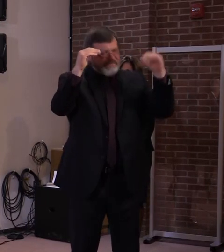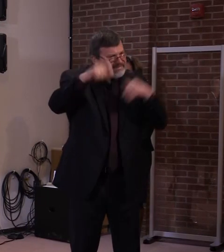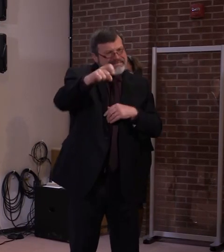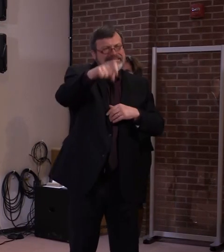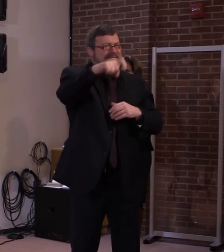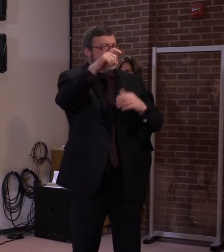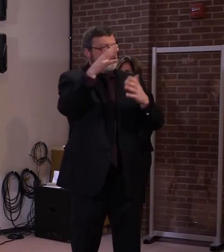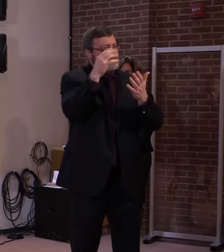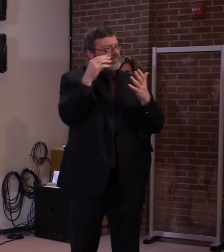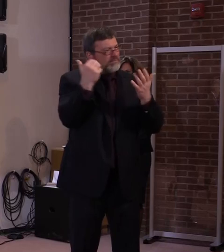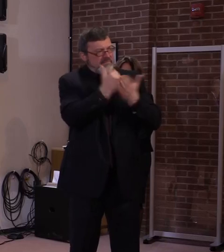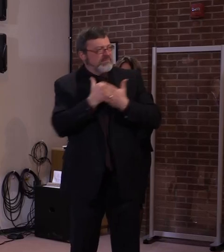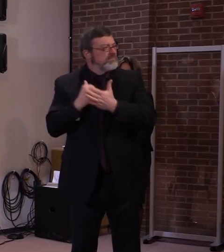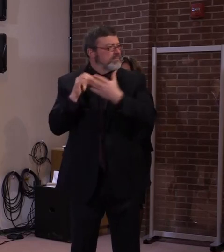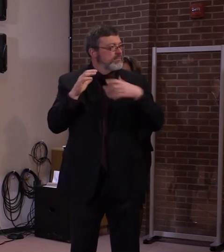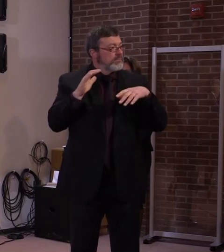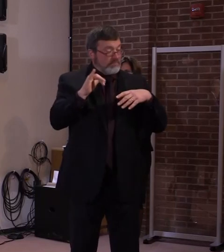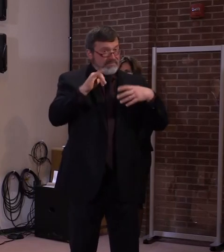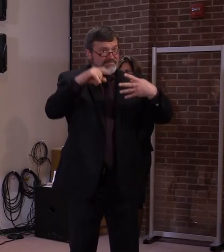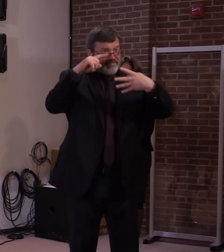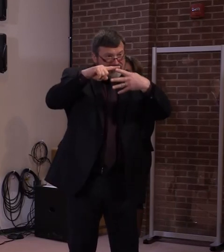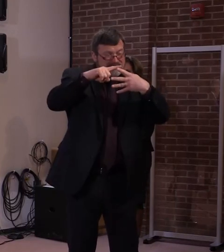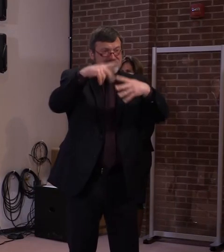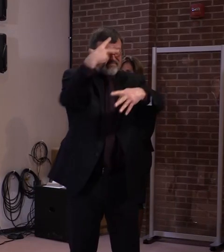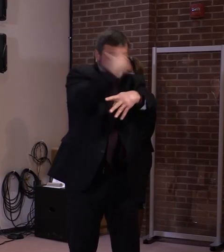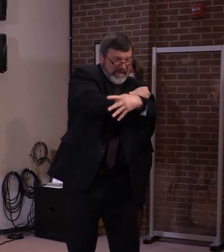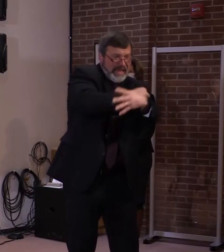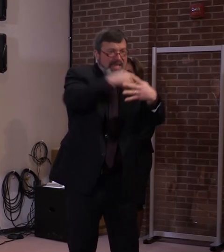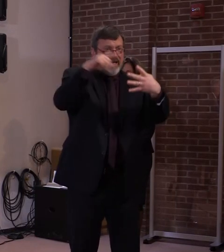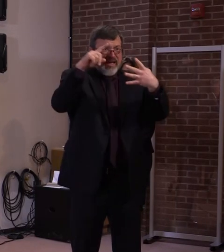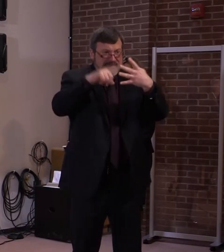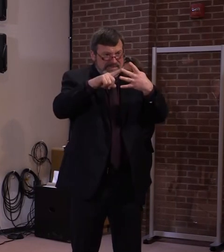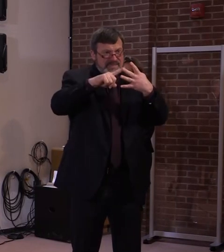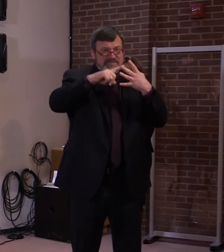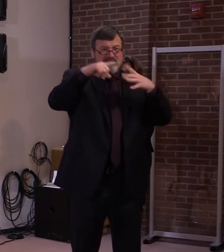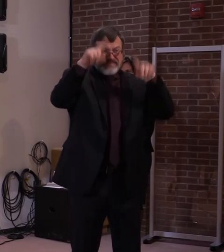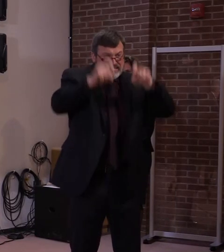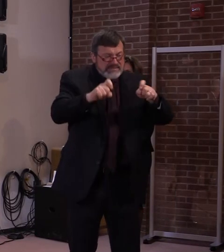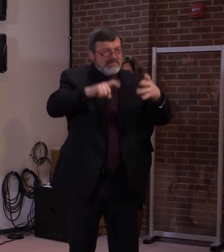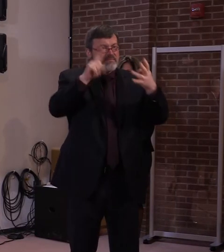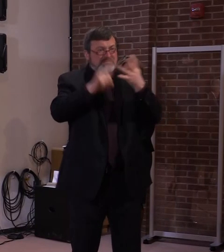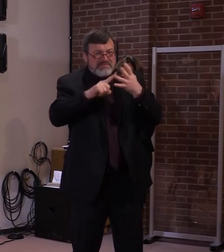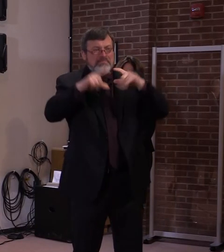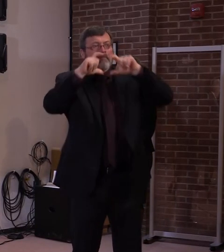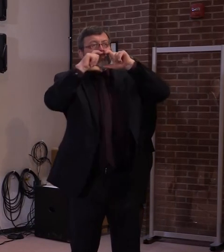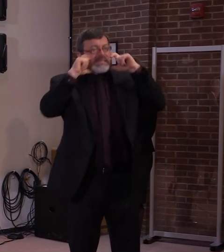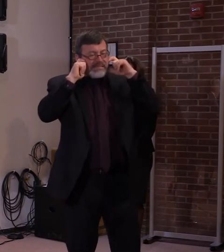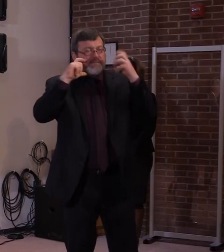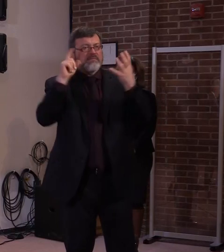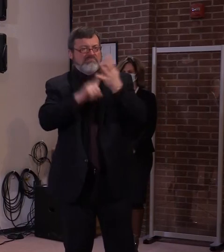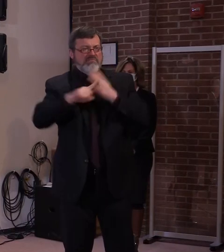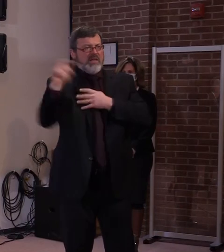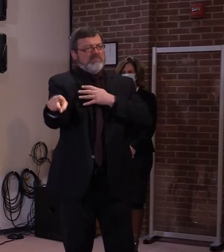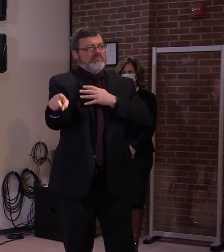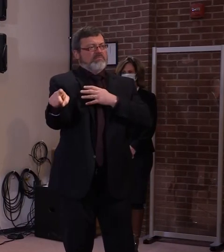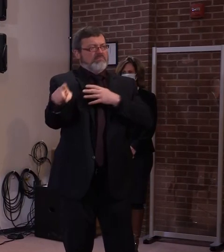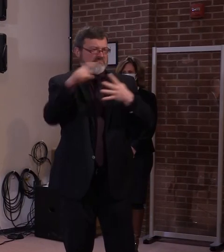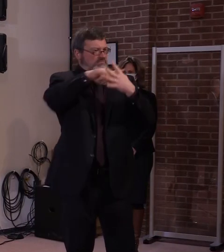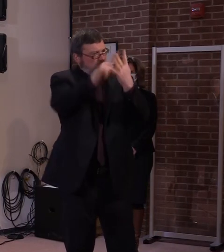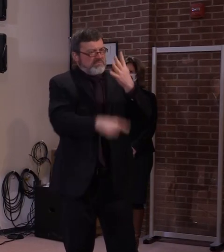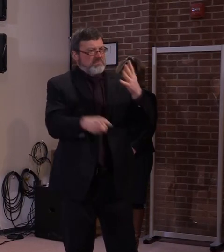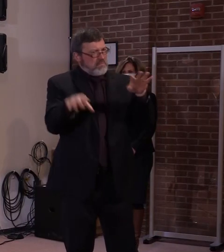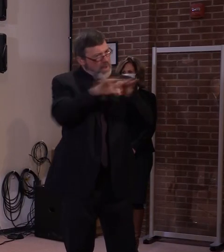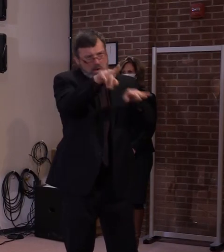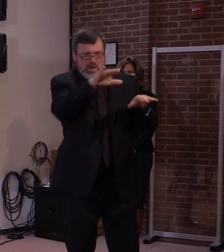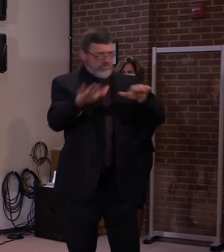and boosted. Test before you gather. Wear a mask indoors as much as you can. And four,